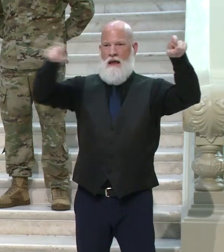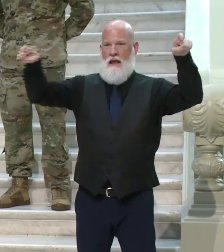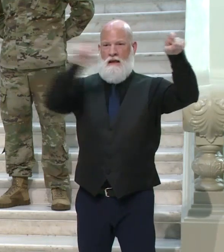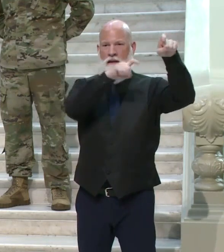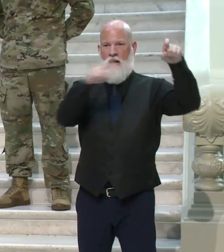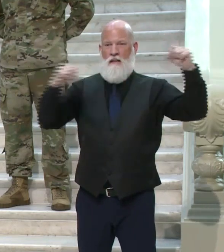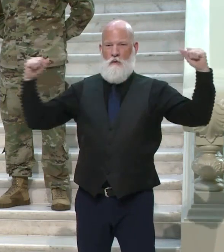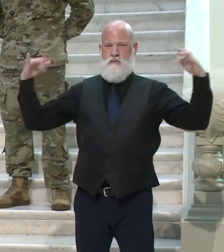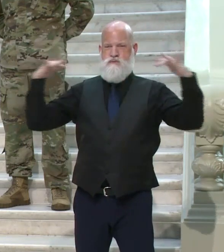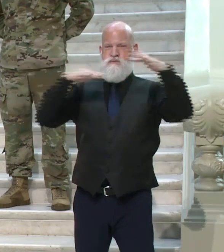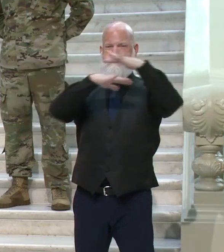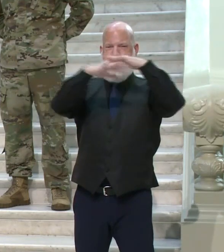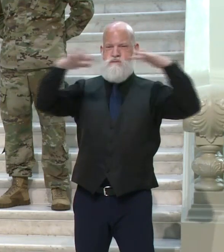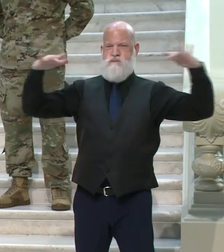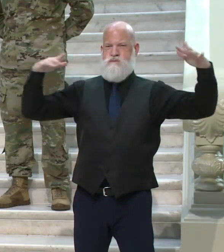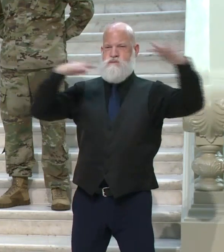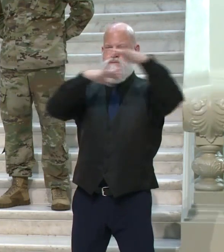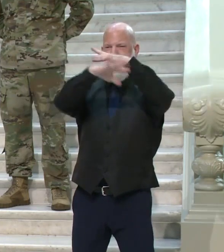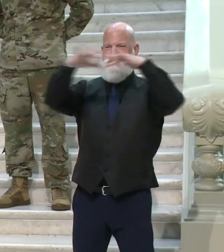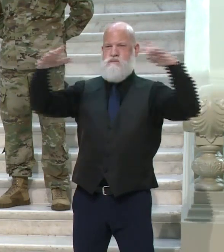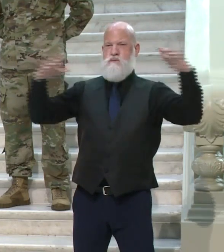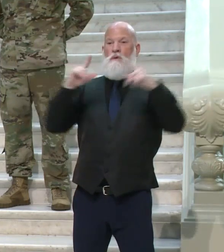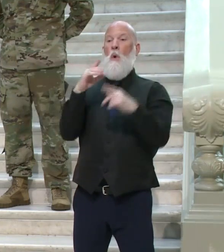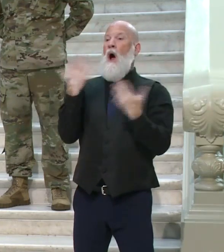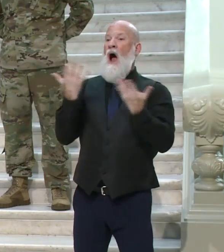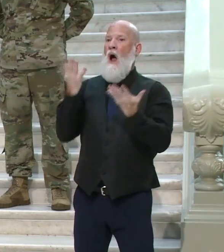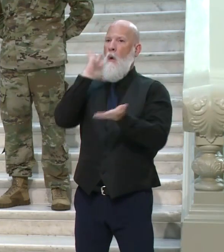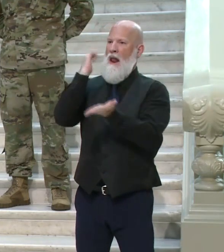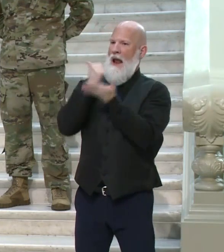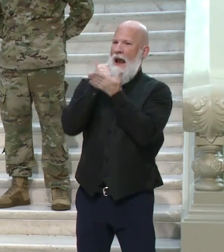it can decontaminate